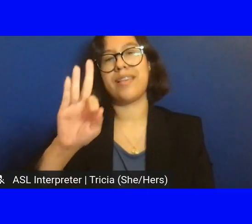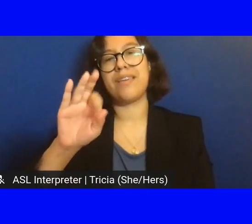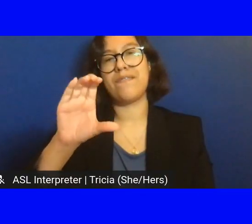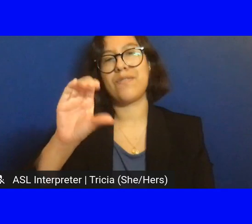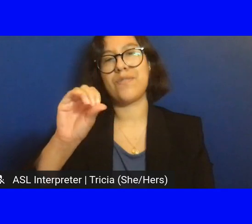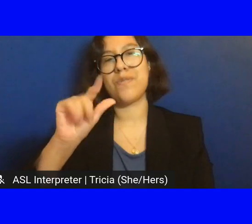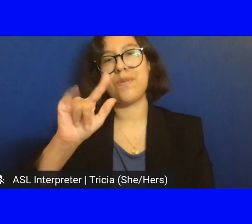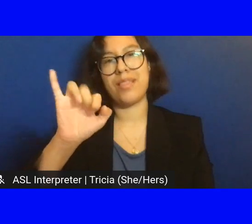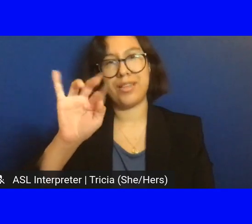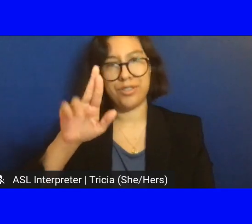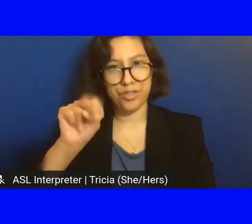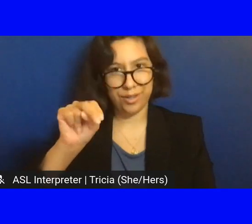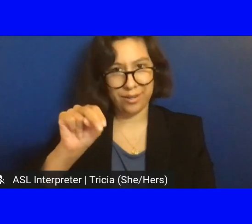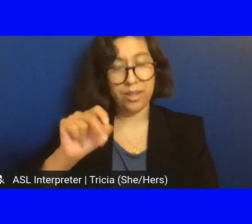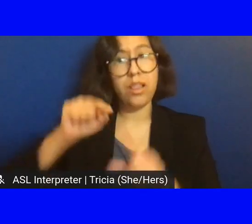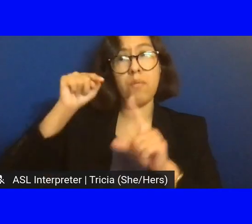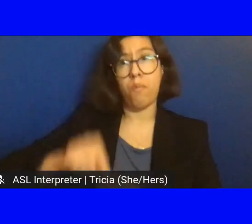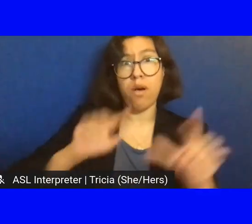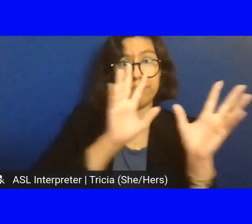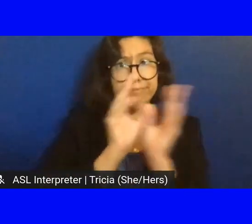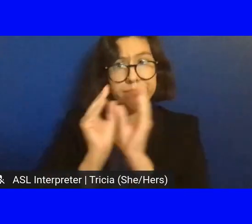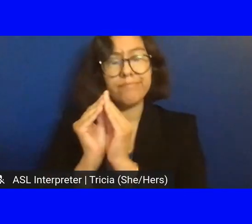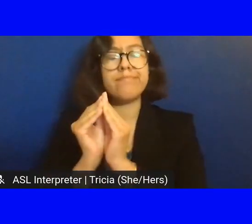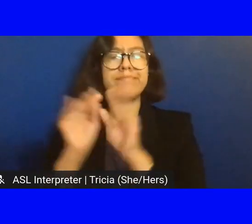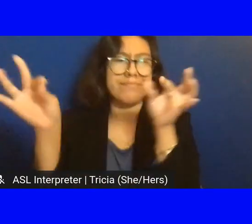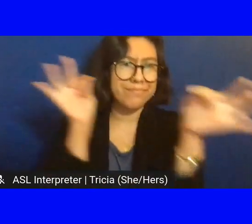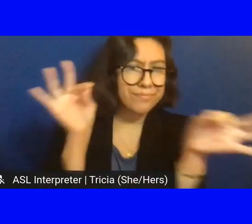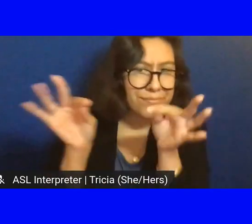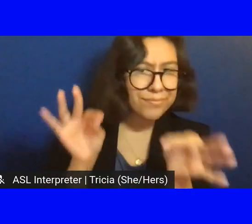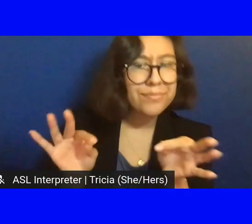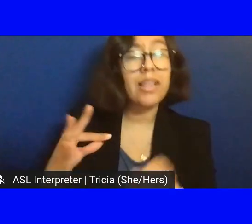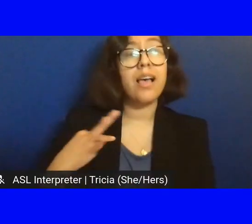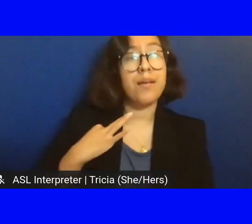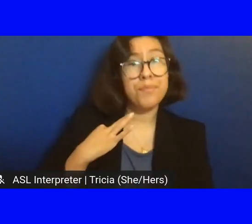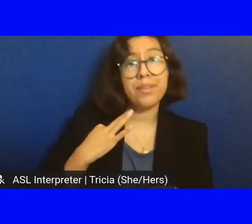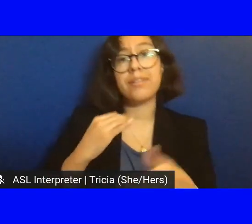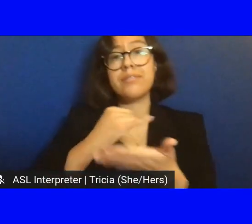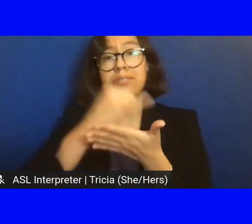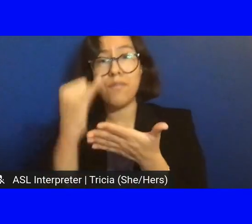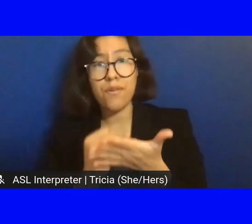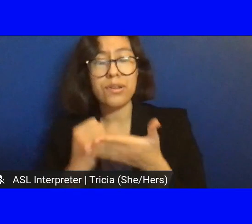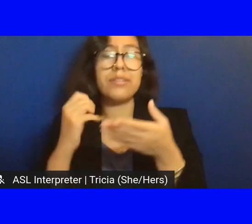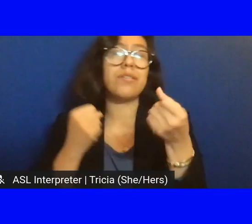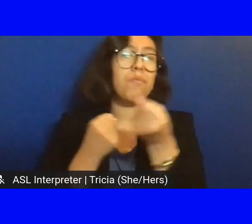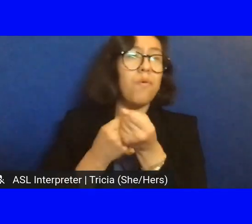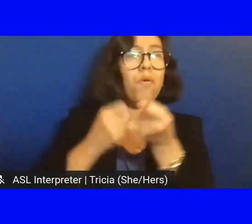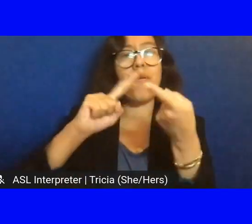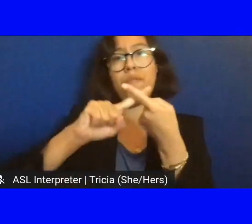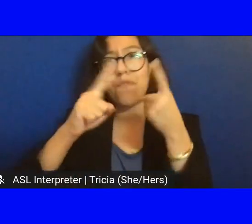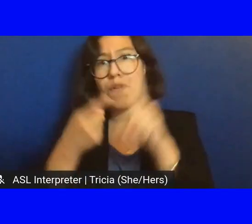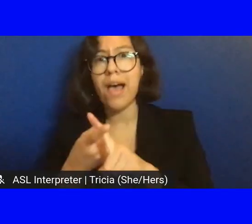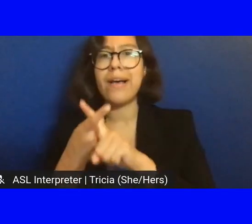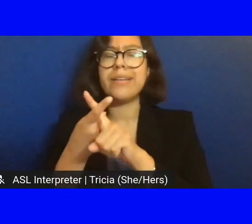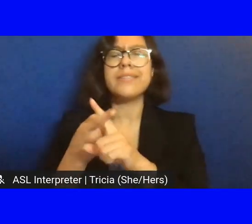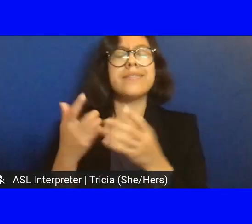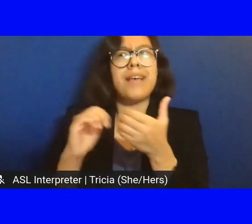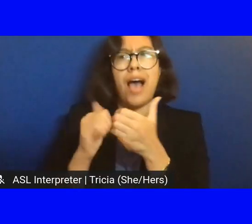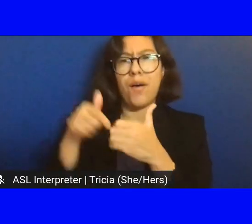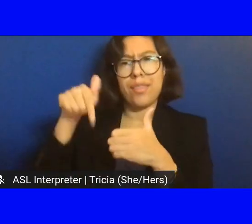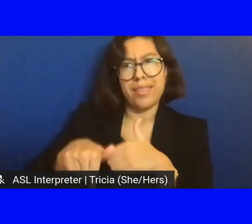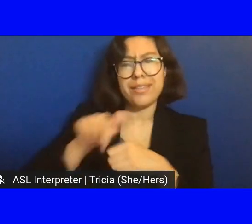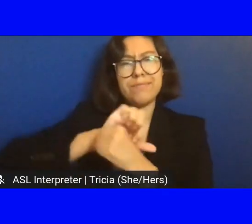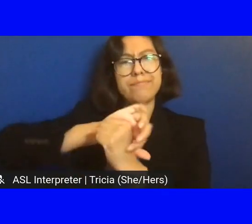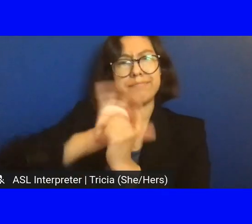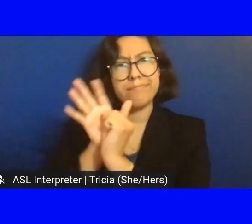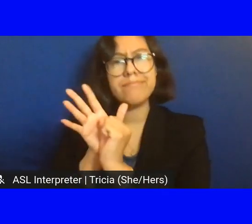conversations is meant to speak to you directly, applicants, fellow artists, supporters, and friends, in the hopes of shedding some light on how this ongoing